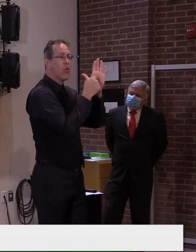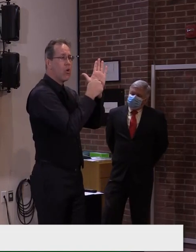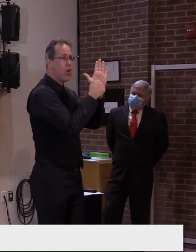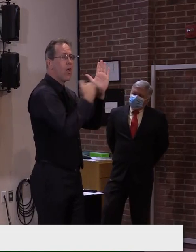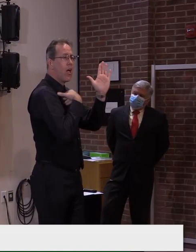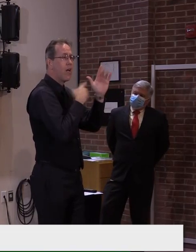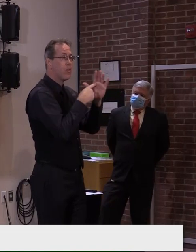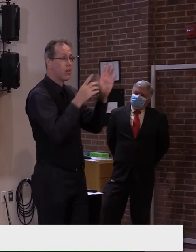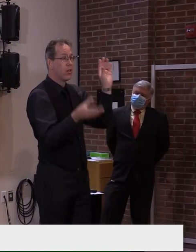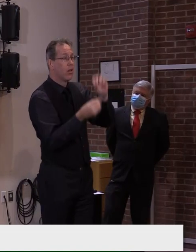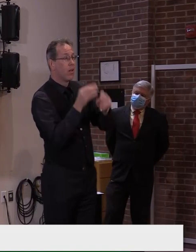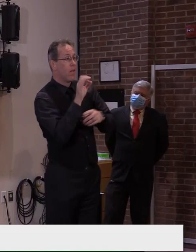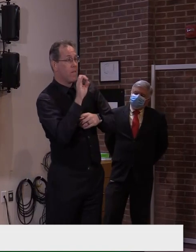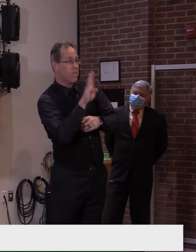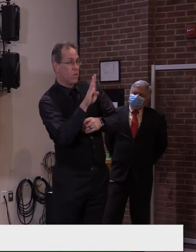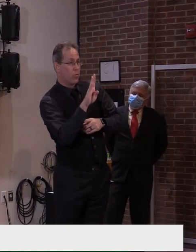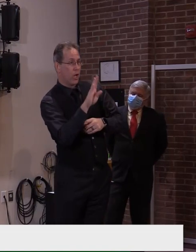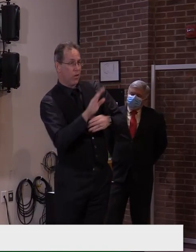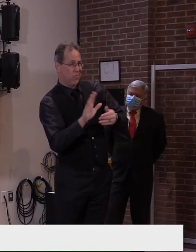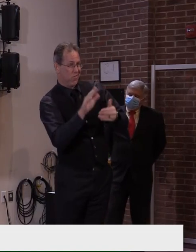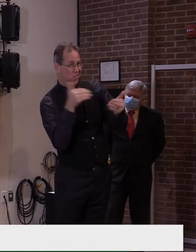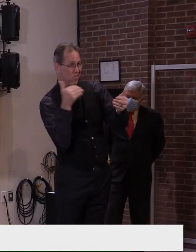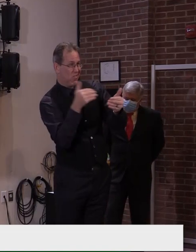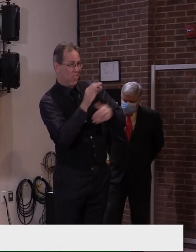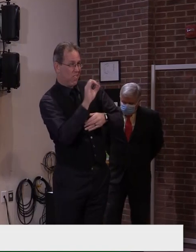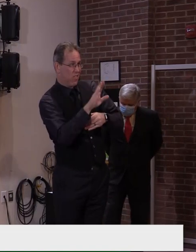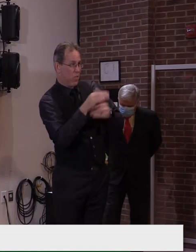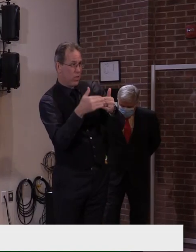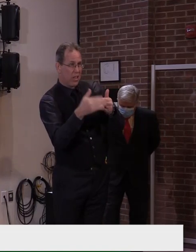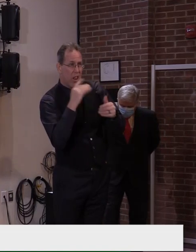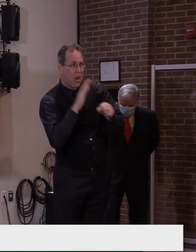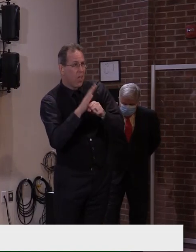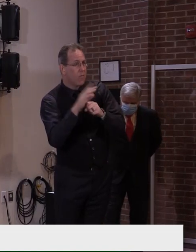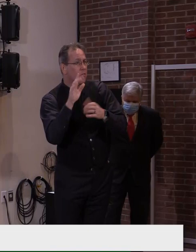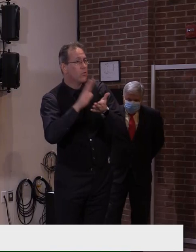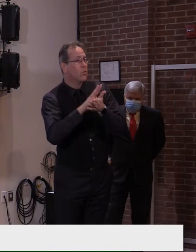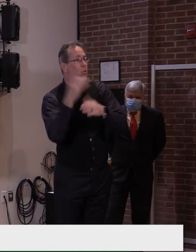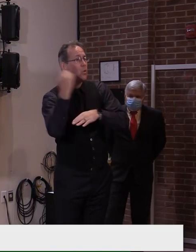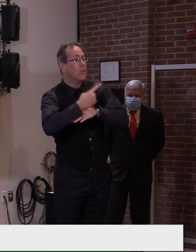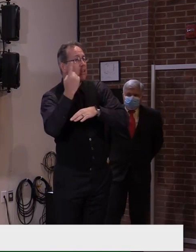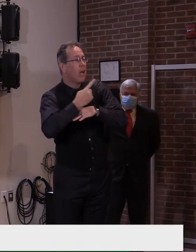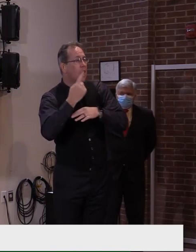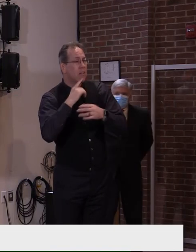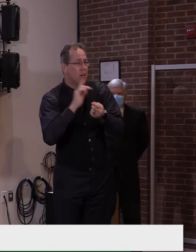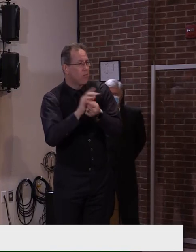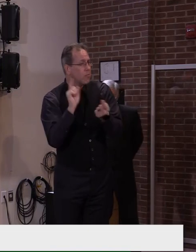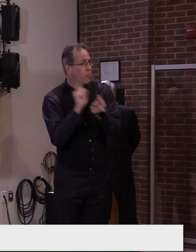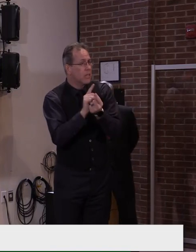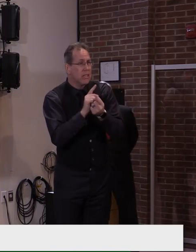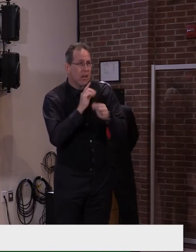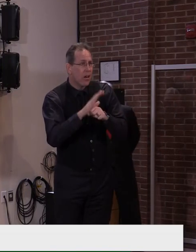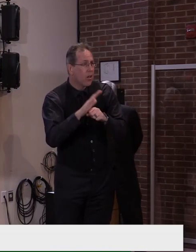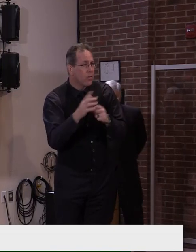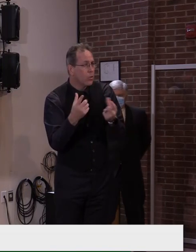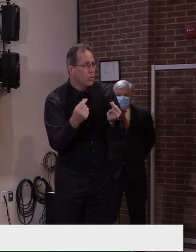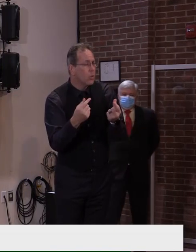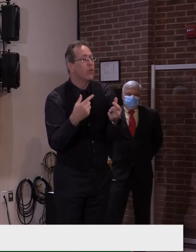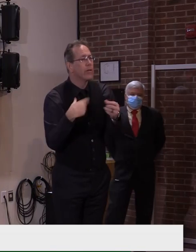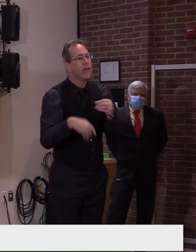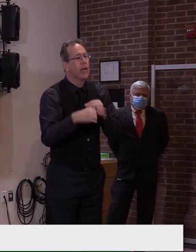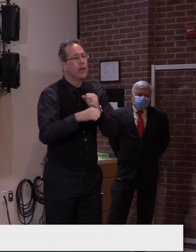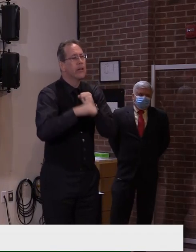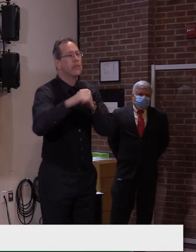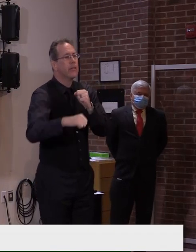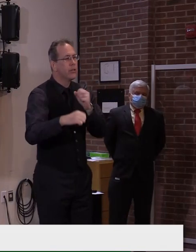February. And that's a process that the State Board has given me authority to adjudicate again. That's what they've done for the last couple of years. As